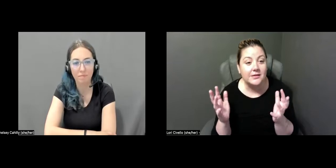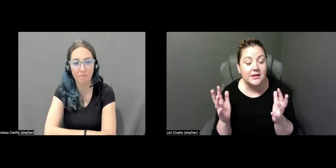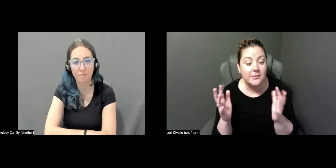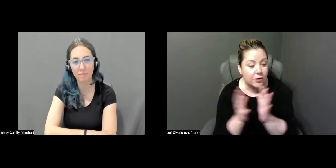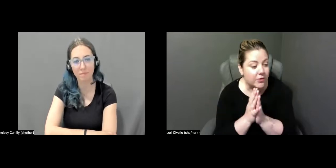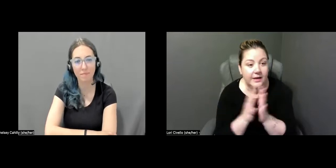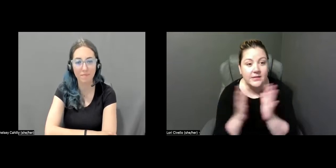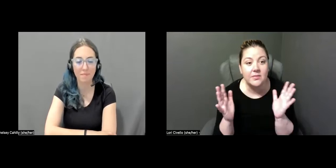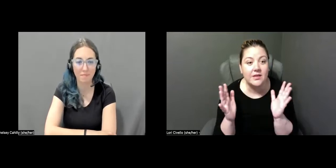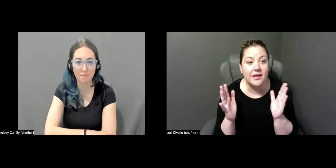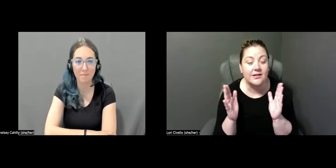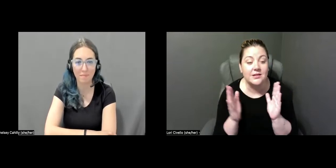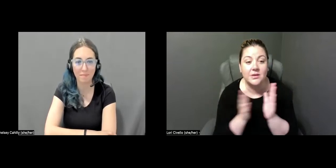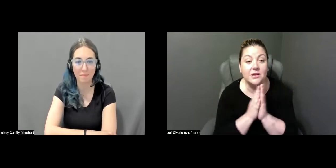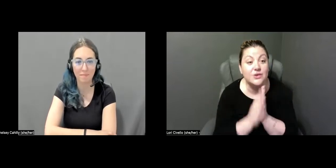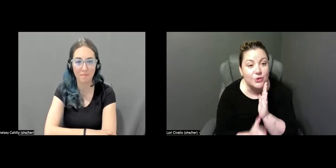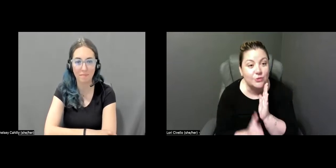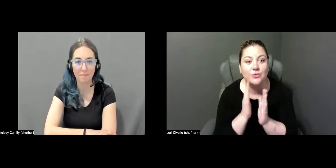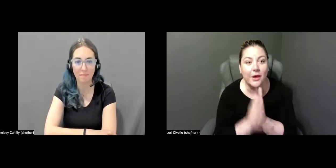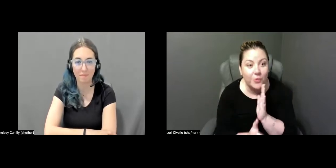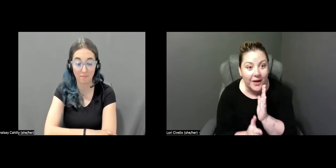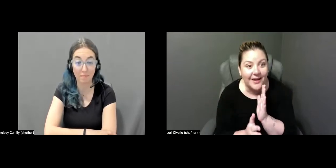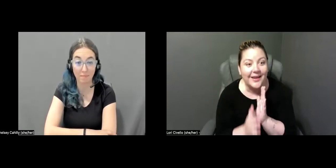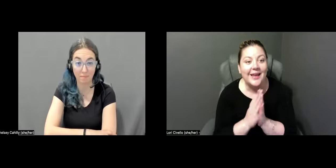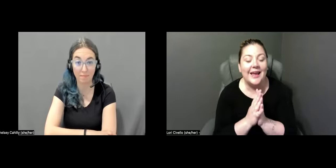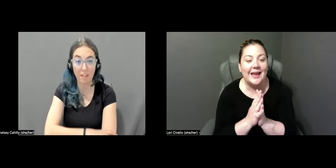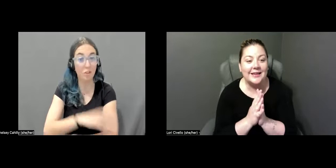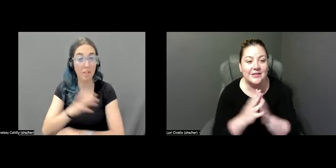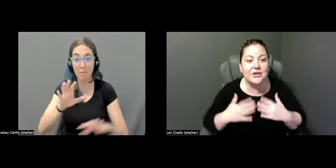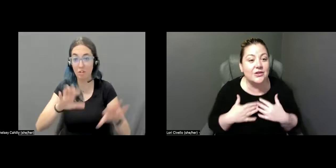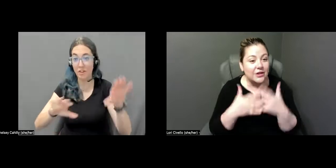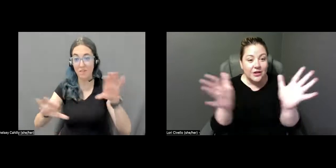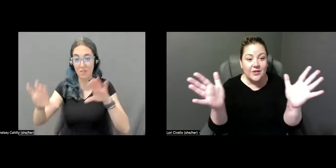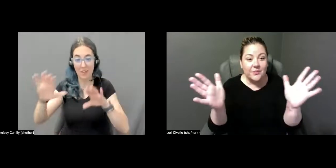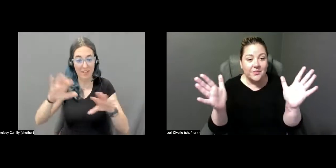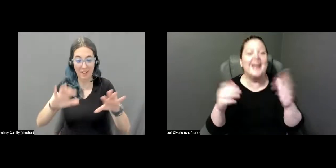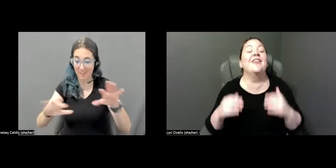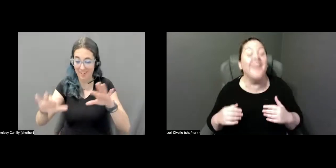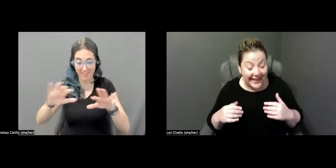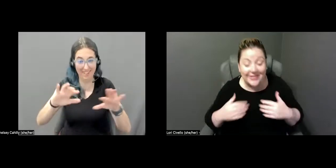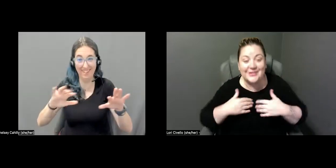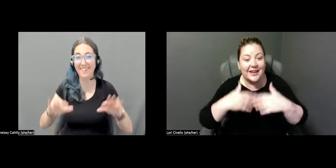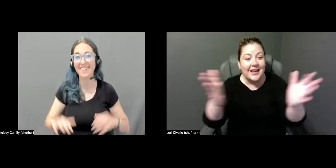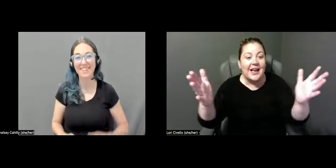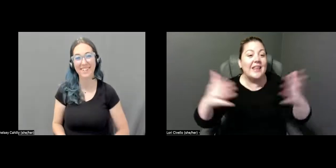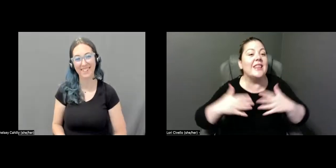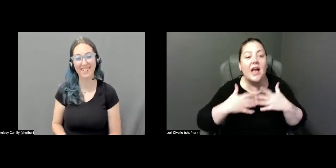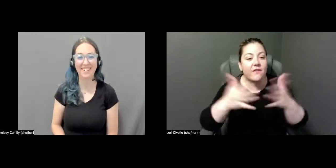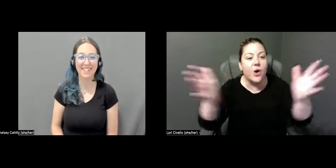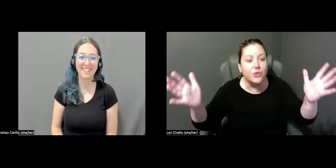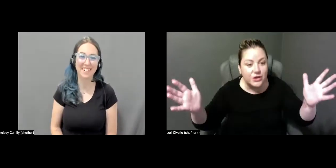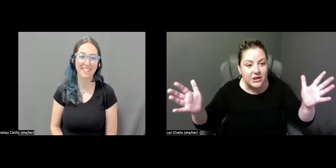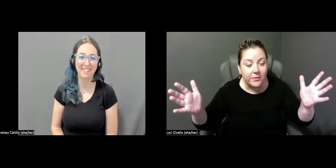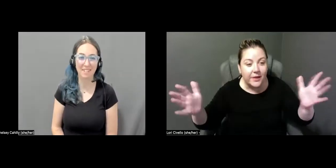baker is creating something that needs to be consumed right away. And there's chemistry involved. Right. And there's like a lack